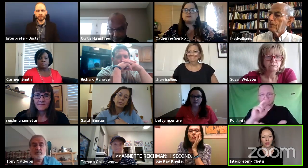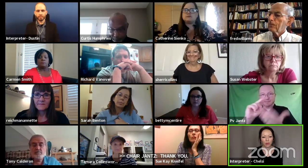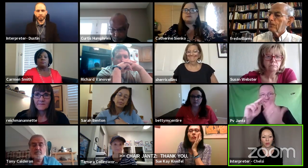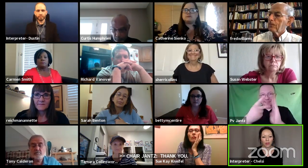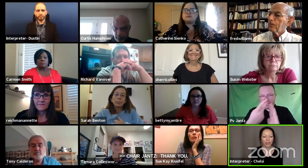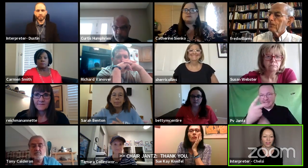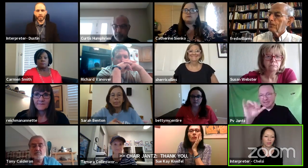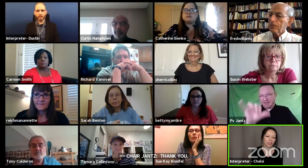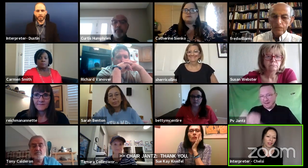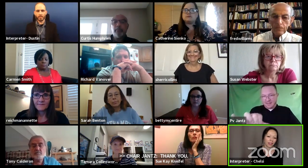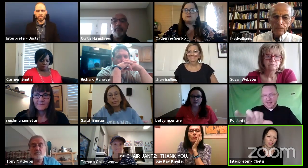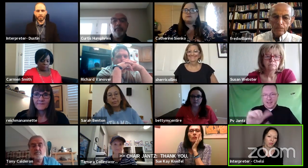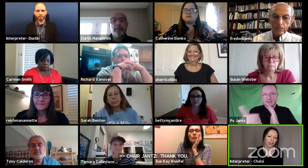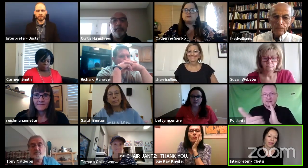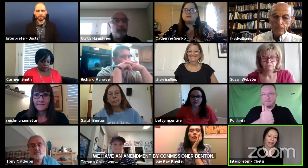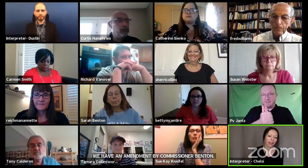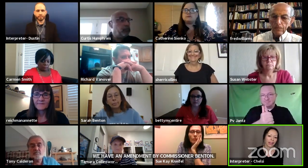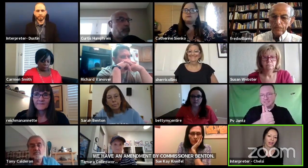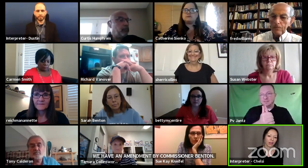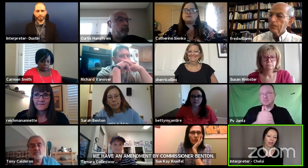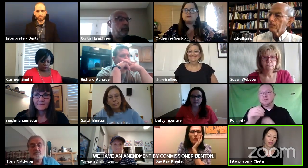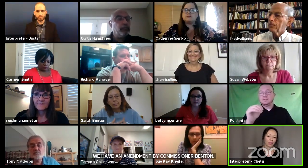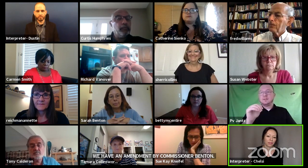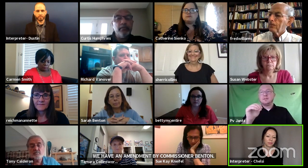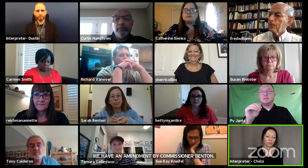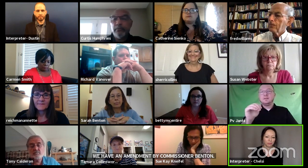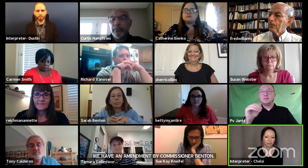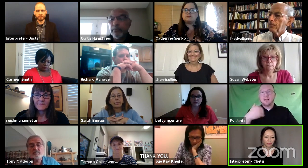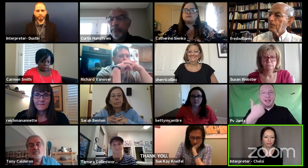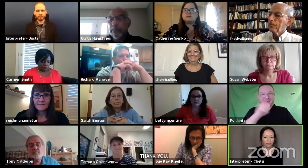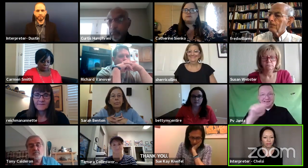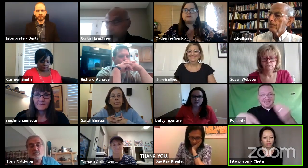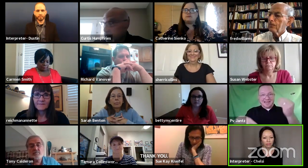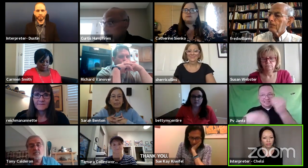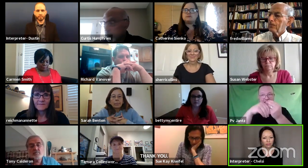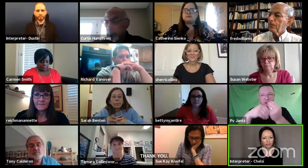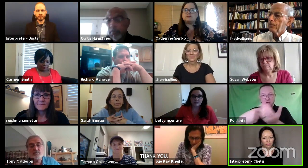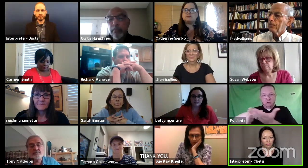Thank you. And then it was seconded by Annette Reichman.